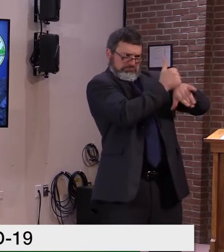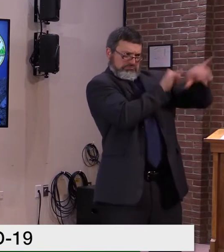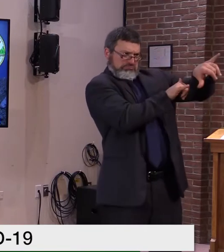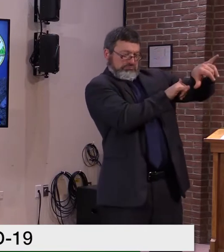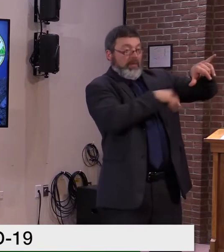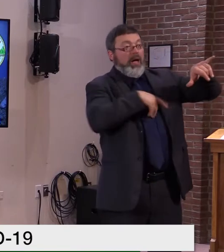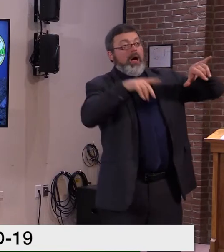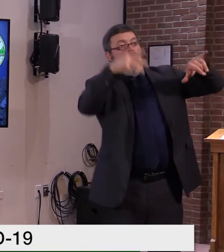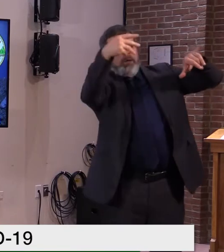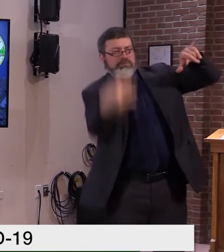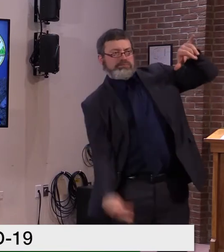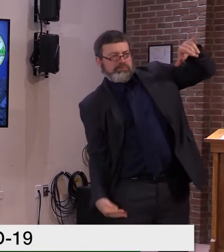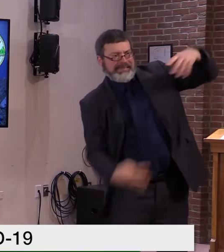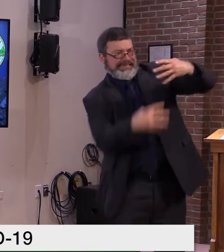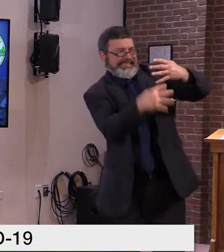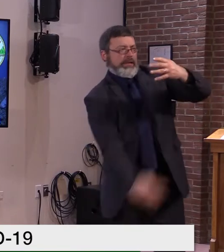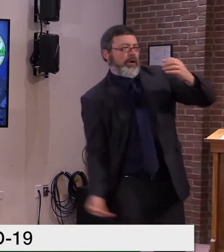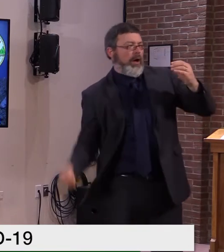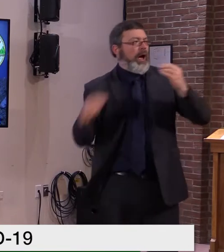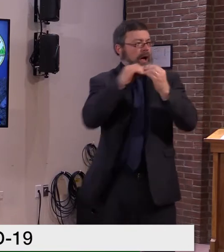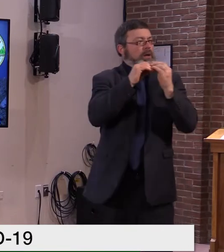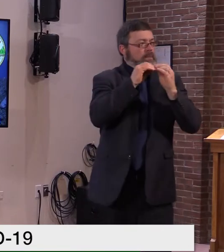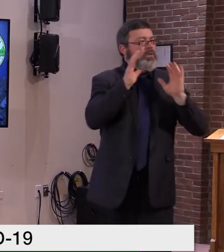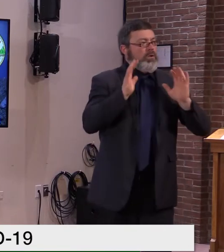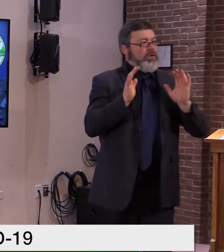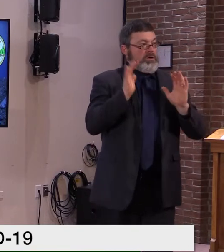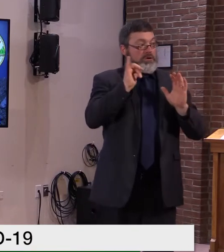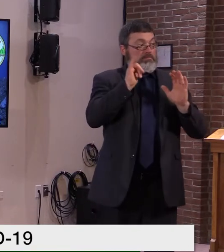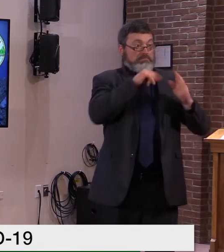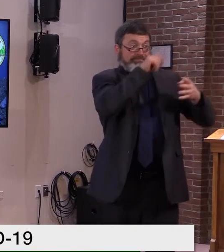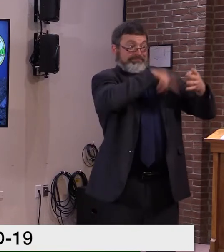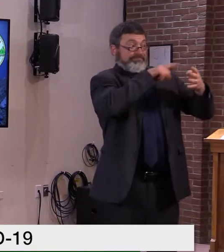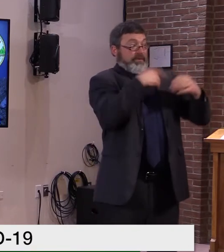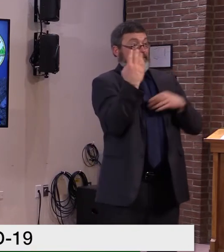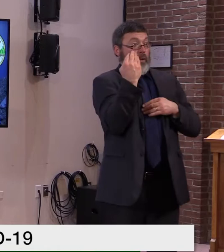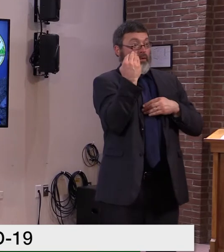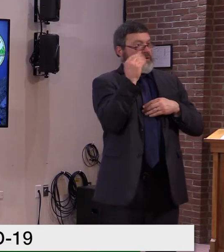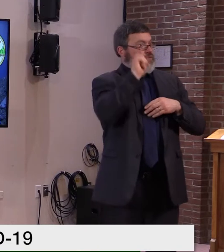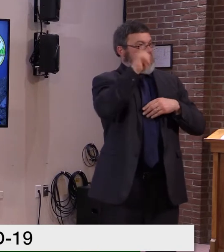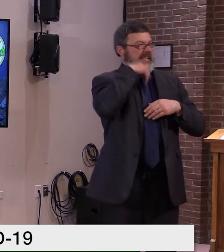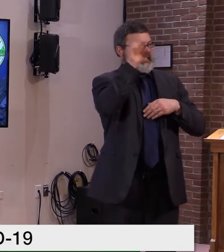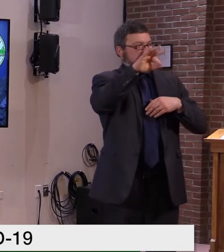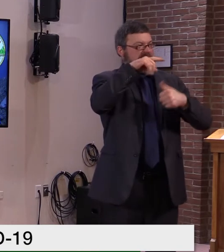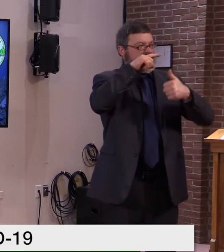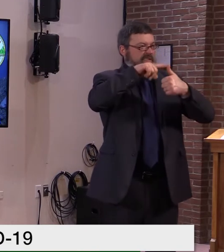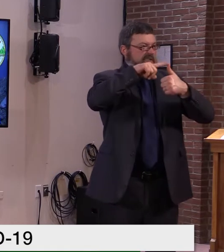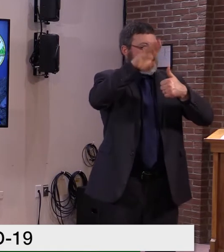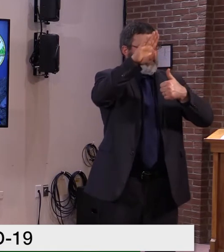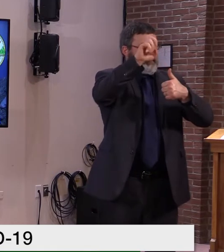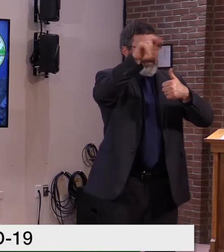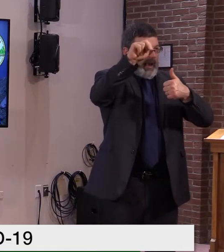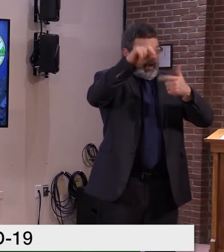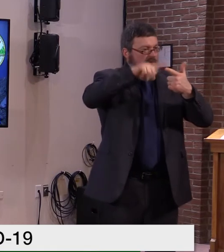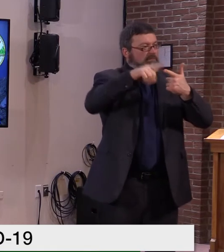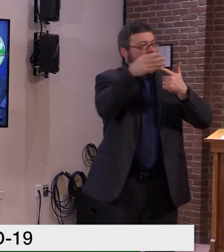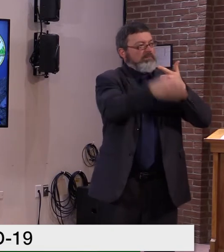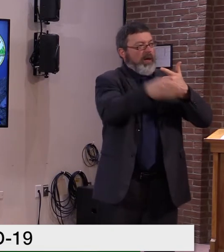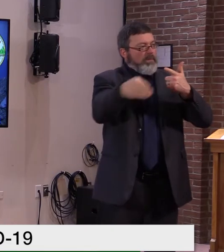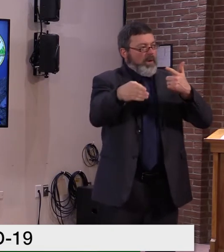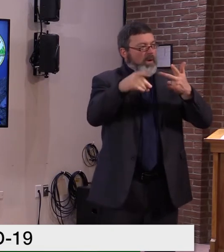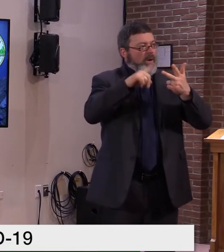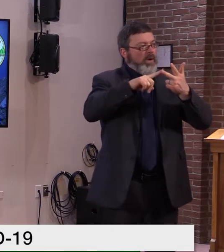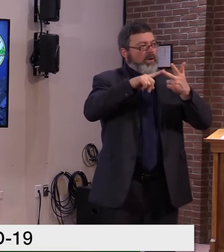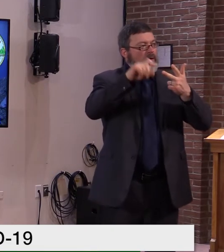these 14 location sites are, they're in Bennington, Brattleboro, Stratton Mountain,